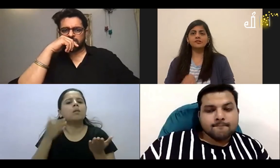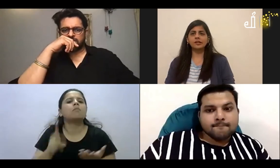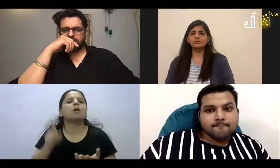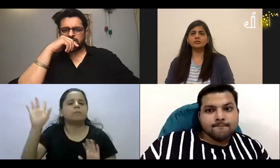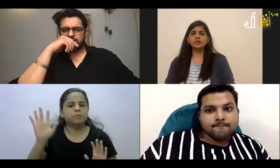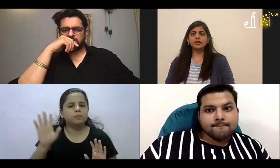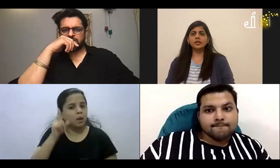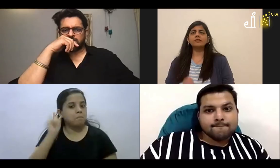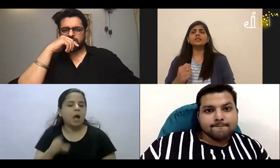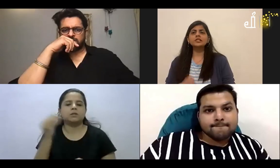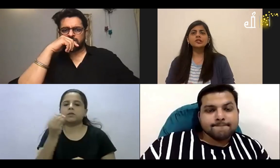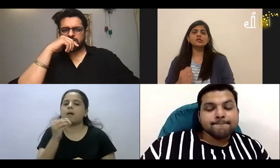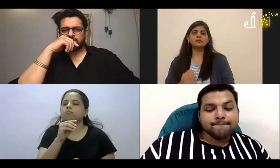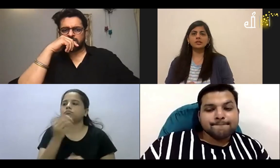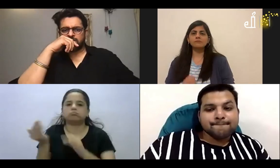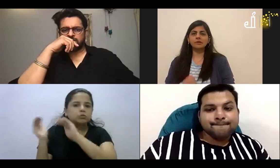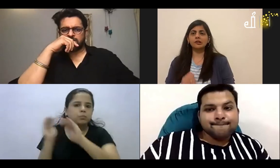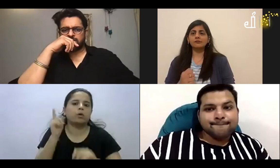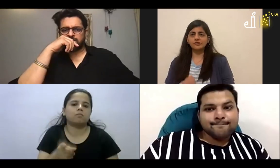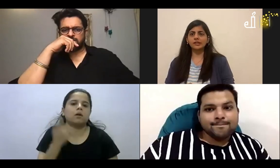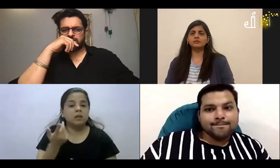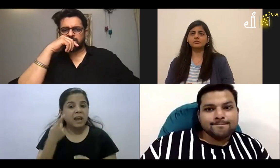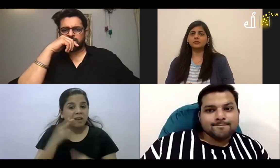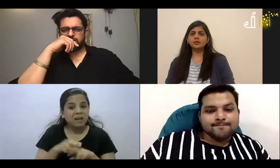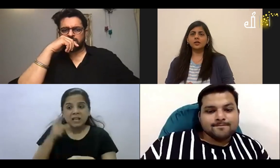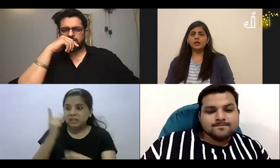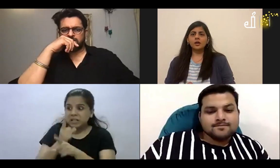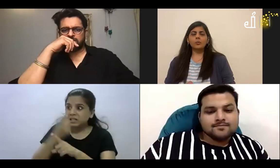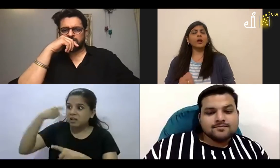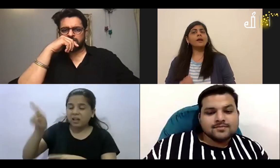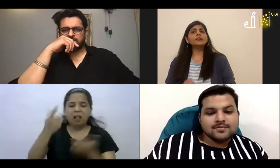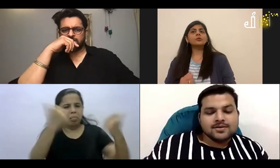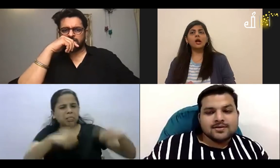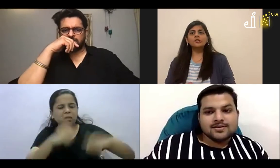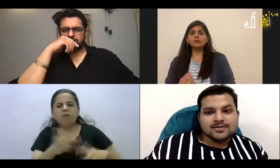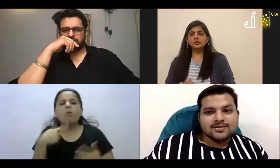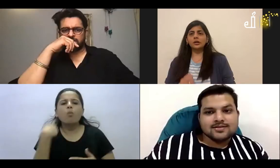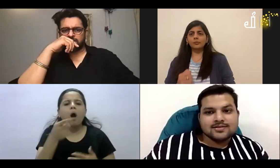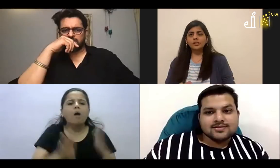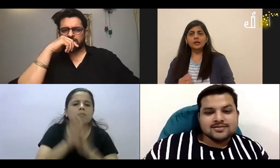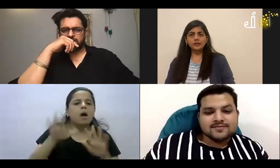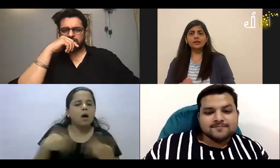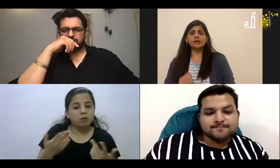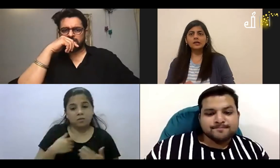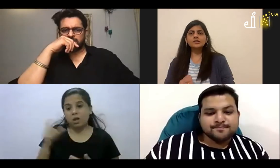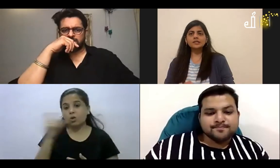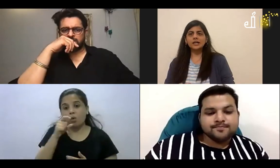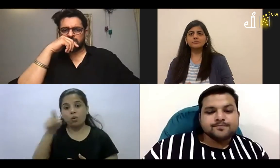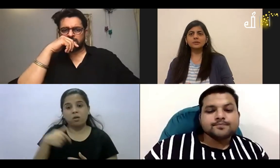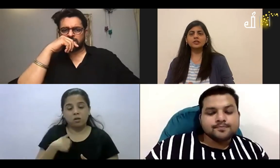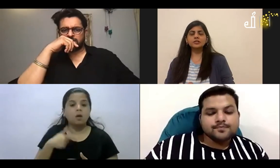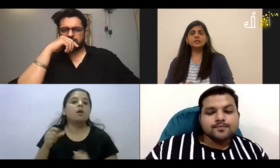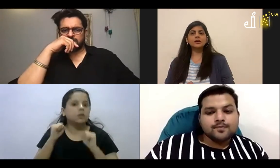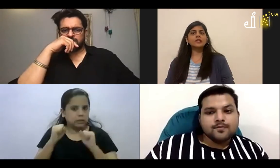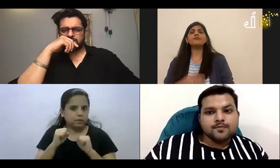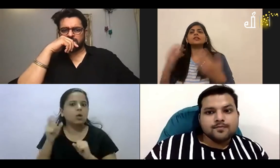pillar of strength. Even the teacher should be a pillar of strength. When I went into college also, it was a really herculean task